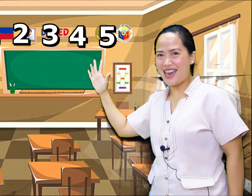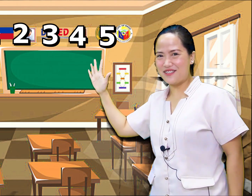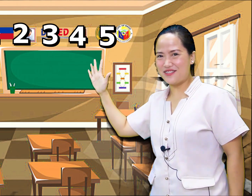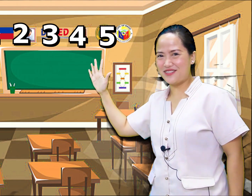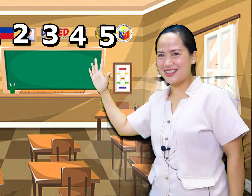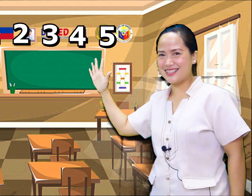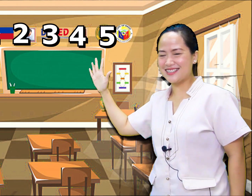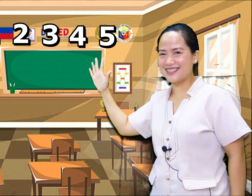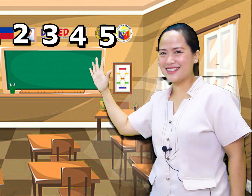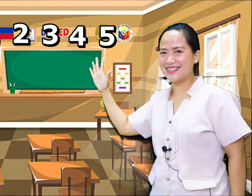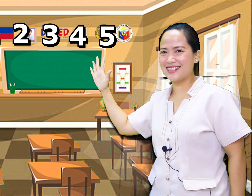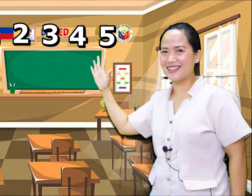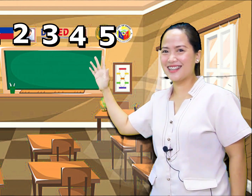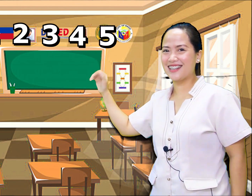1, 2, 3, 4, 5.